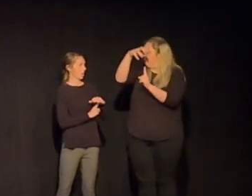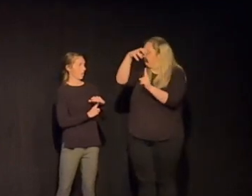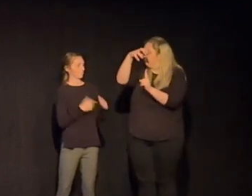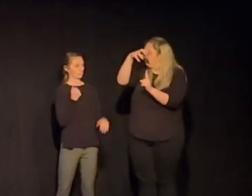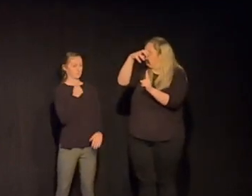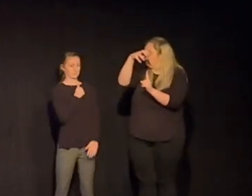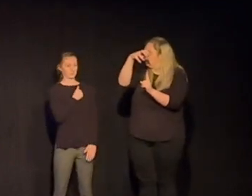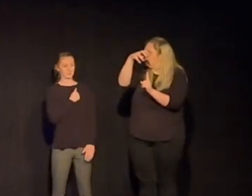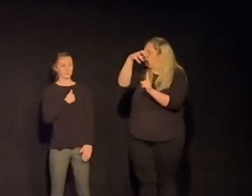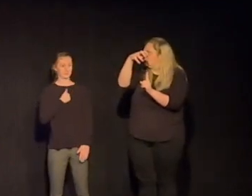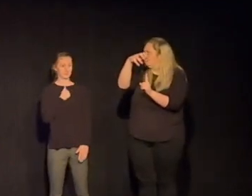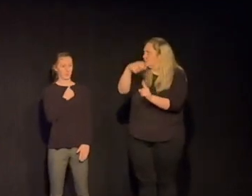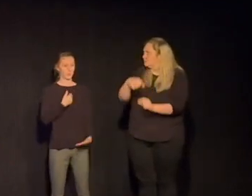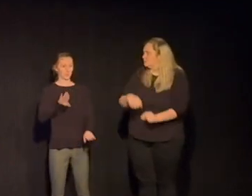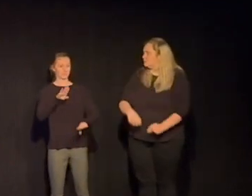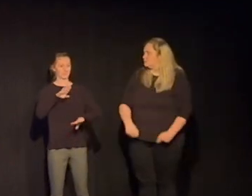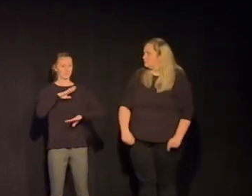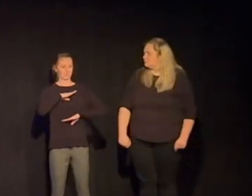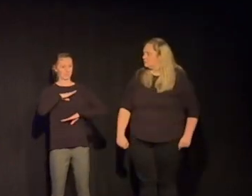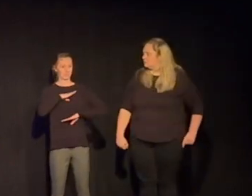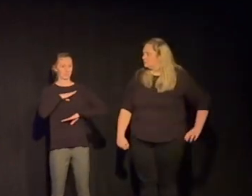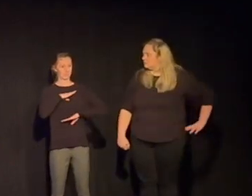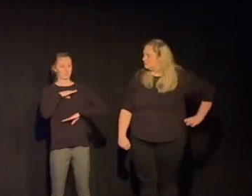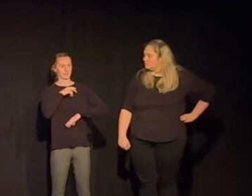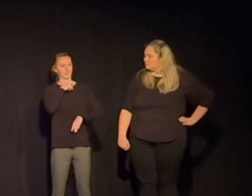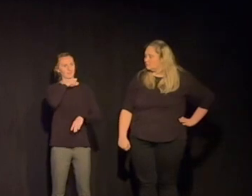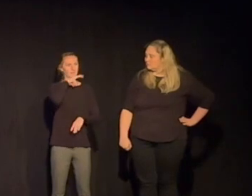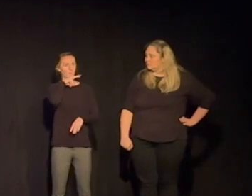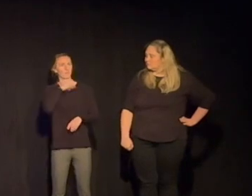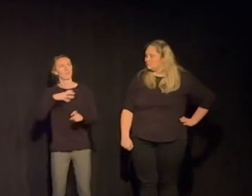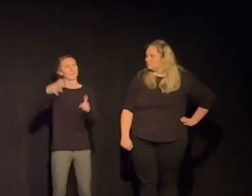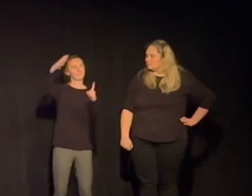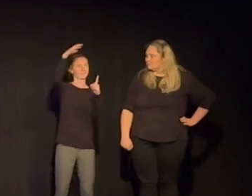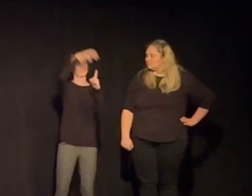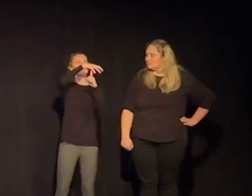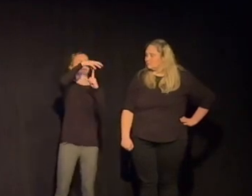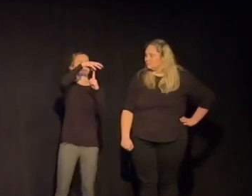Apologies. Are you content being the bullfrog queen of crime?